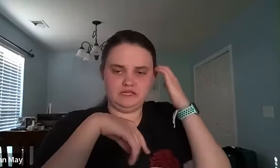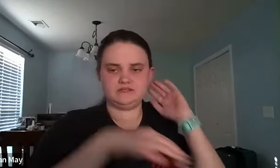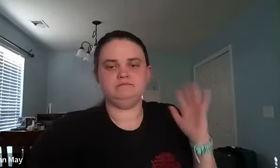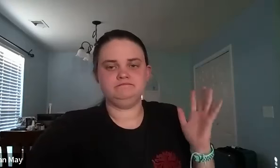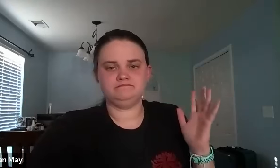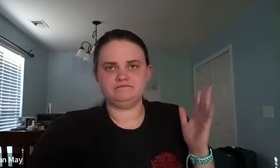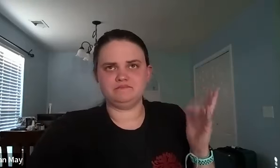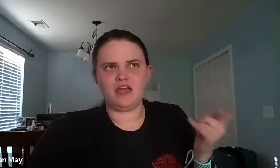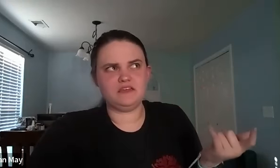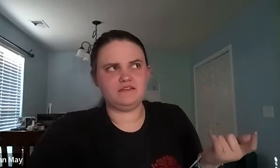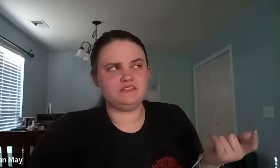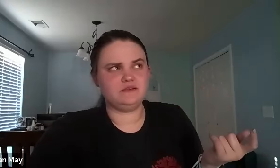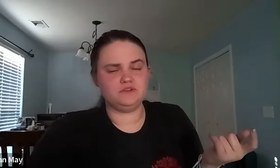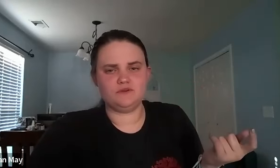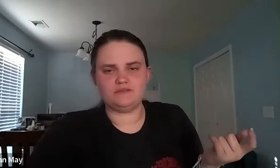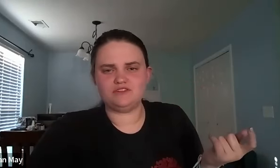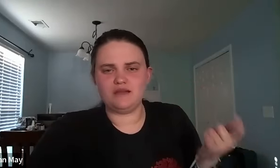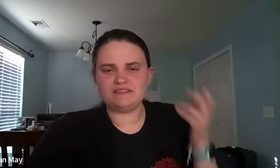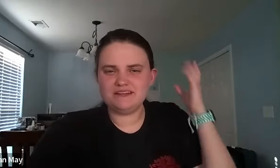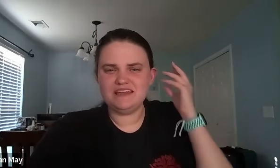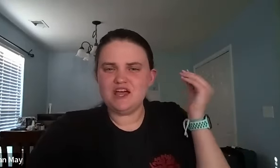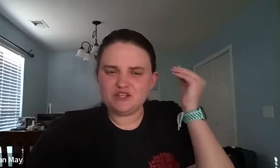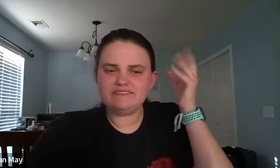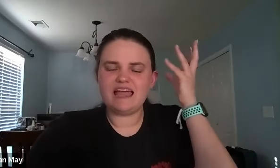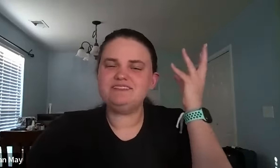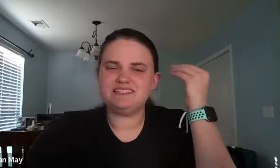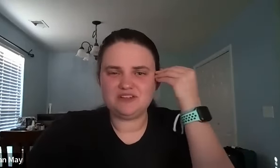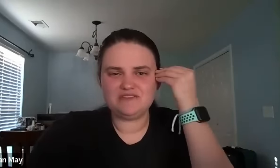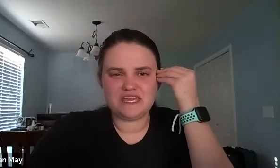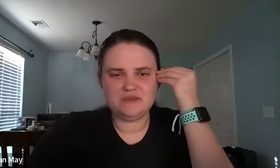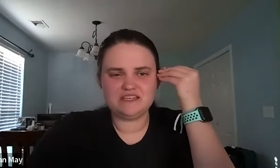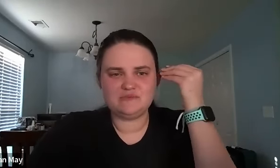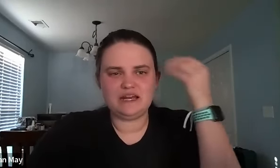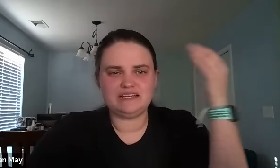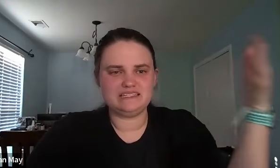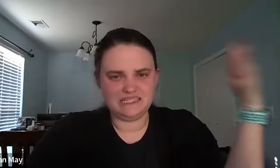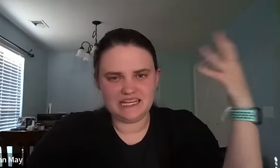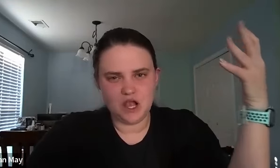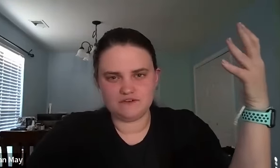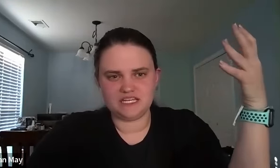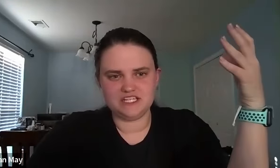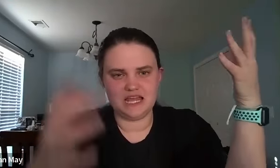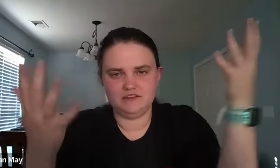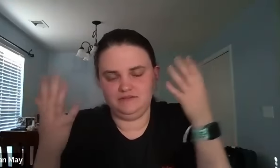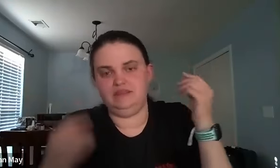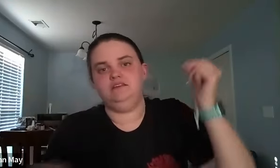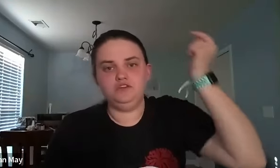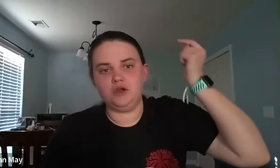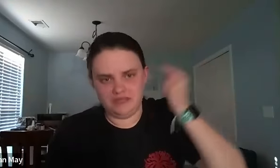beans. I think I've seen them used for both. Sorry, I have to sit there and think, because when I see it in conversation, I, you know, get